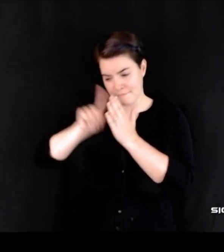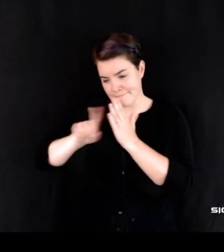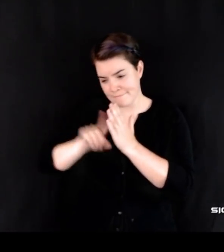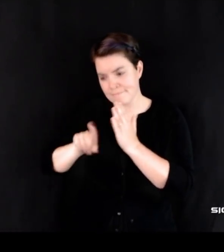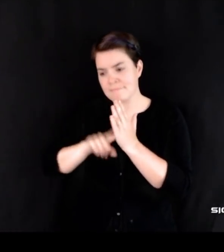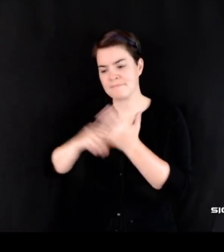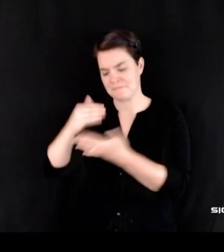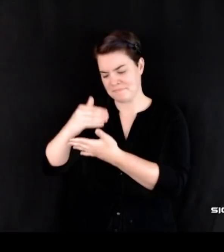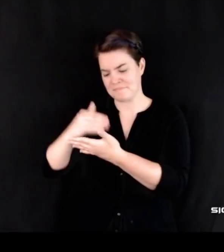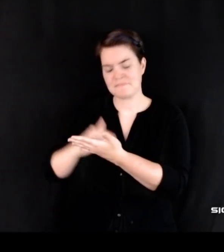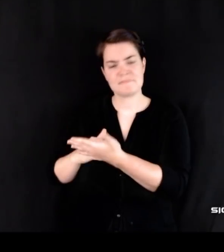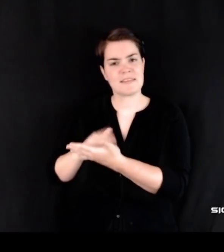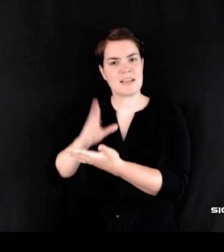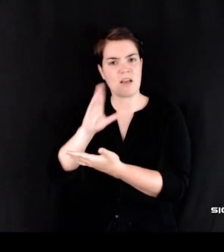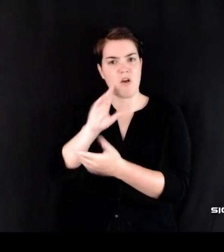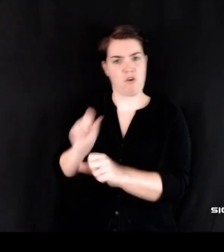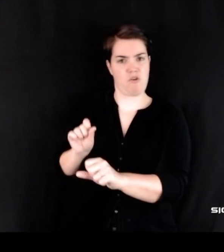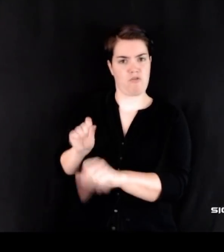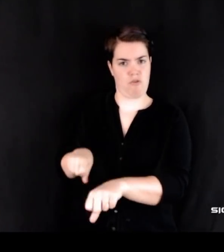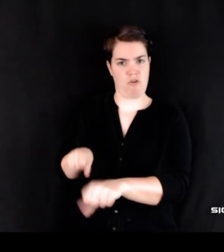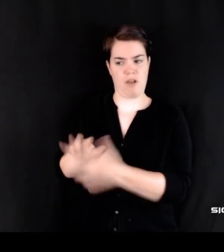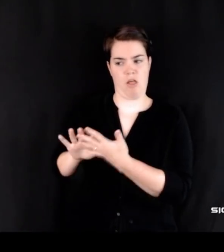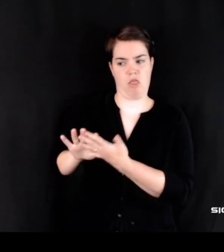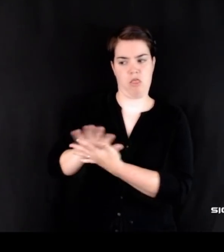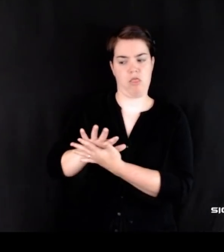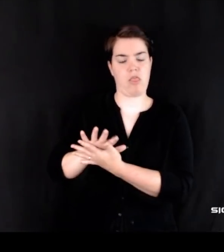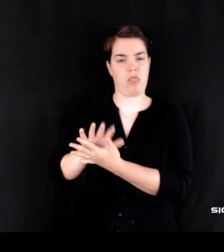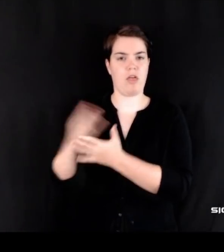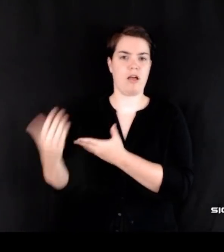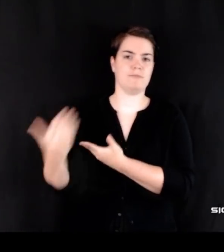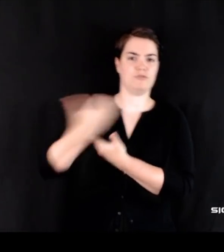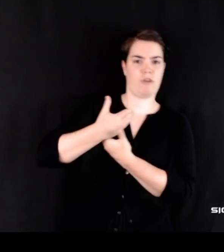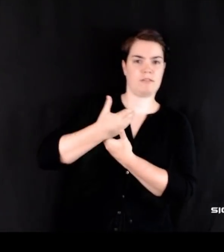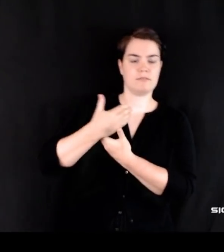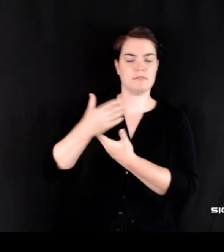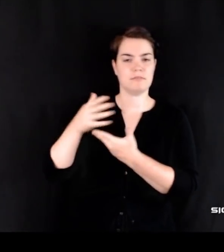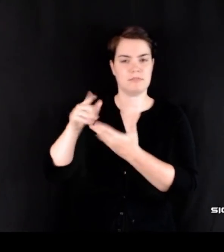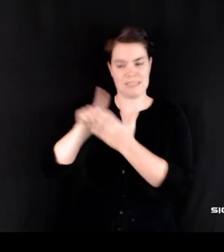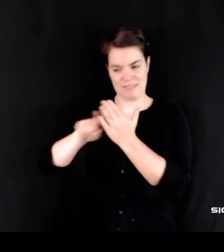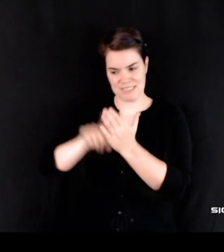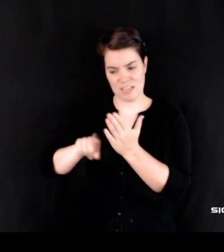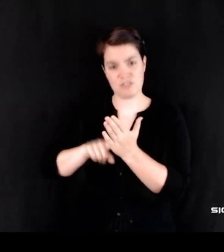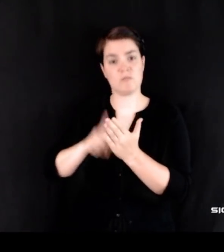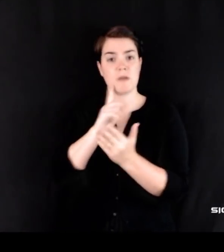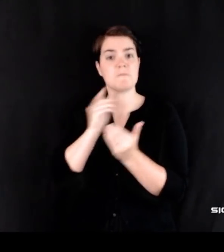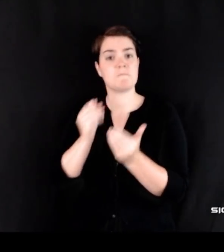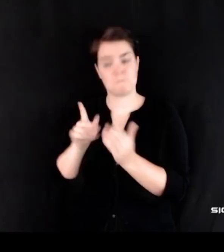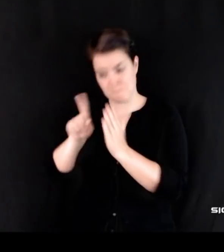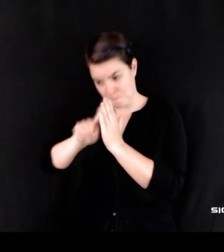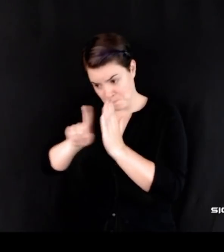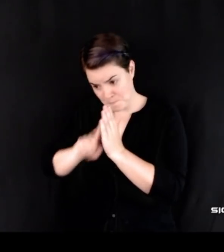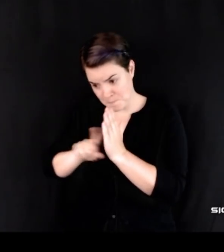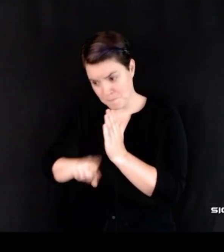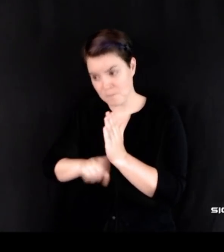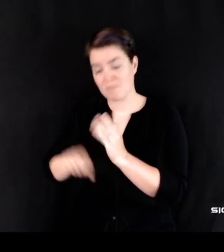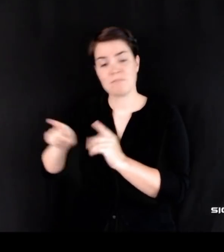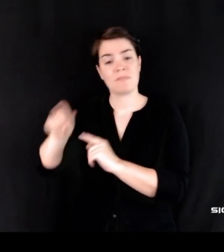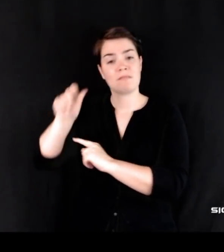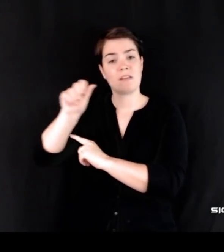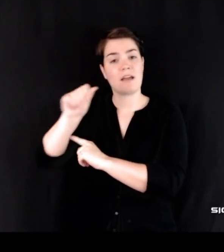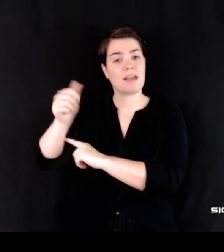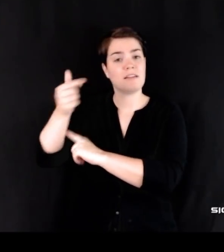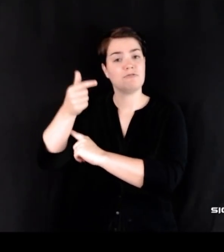could obstruct the investigation. And we conducted that investigation, and we kept the office of the acting Attorney